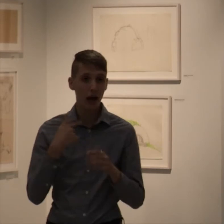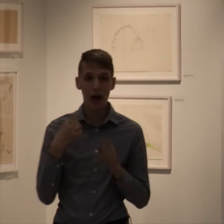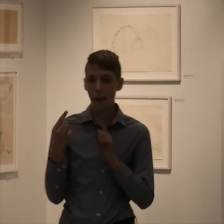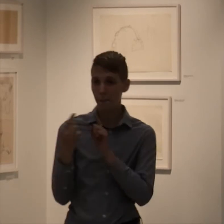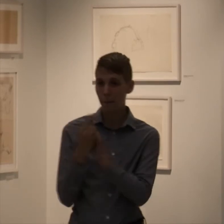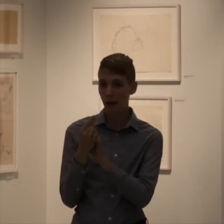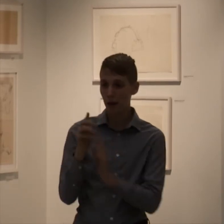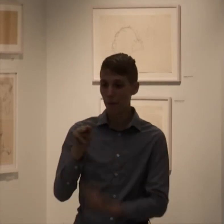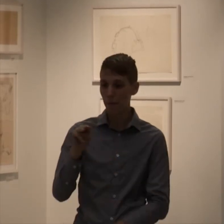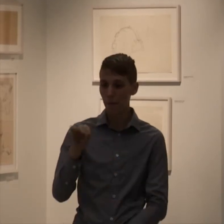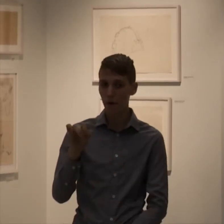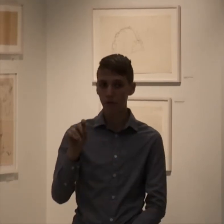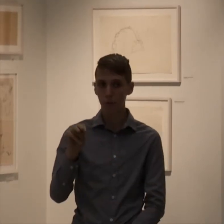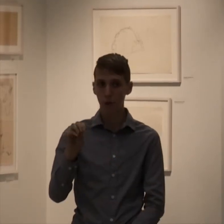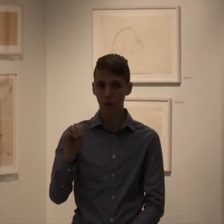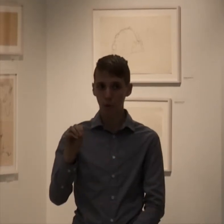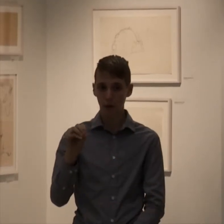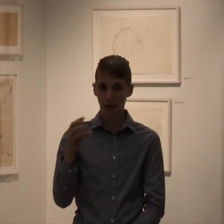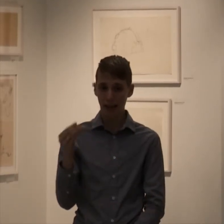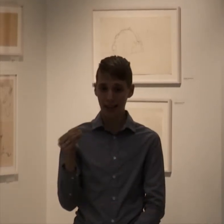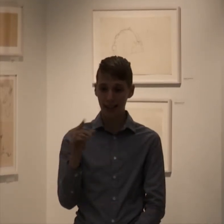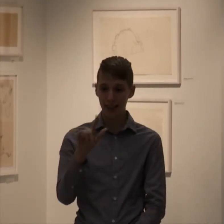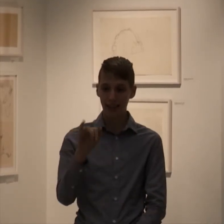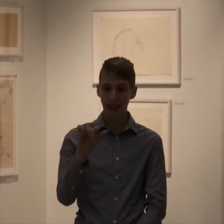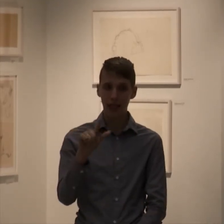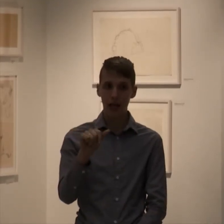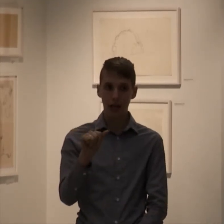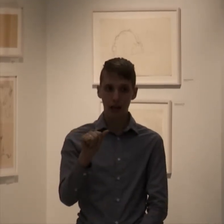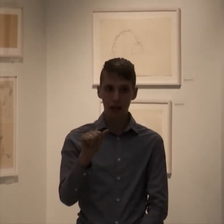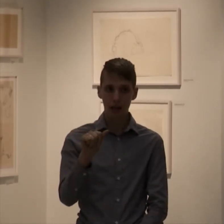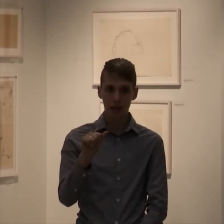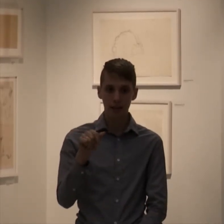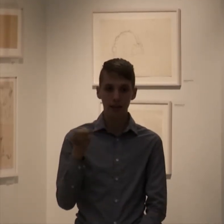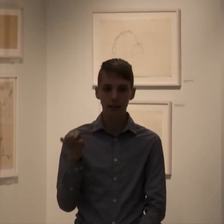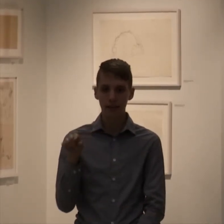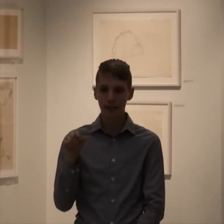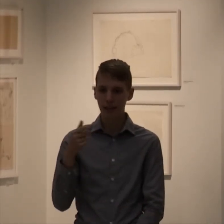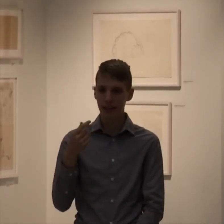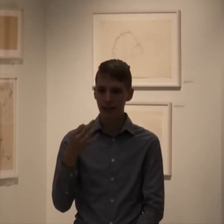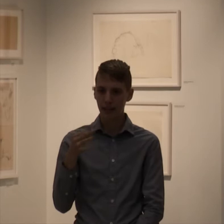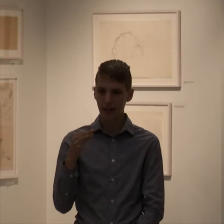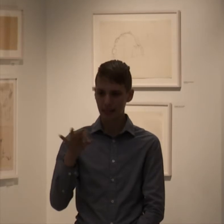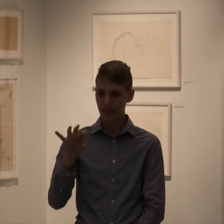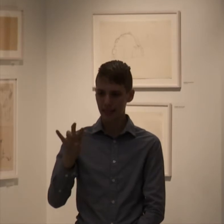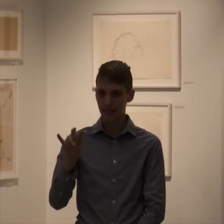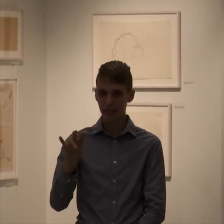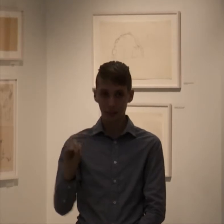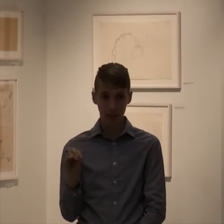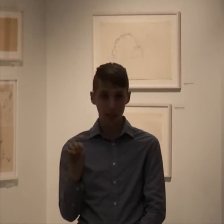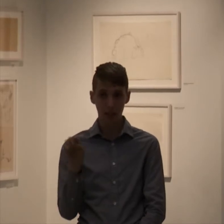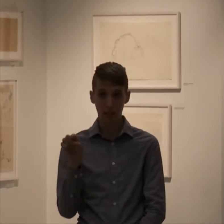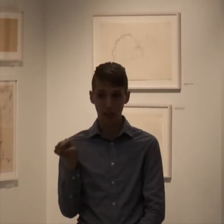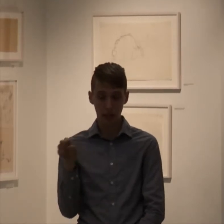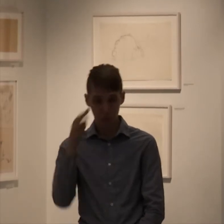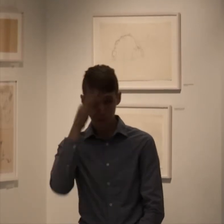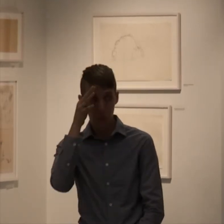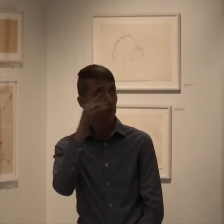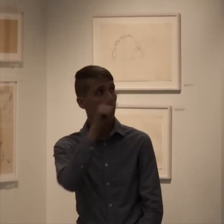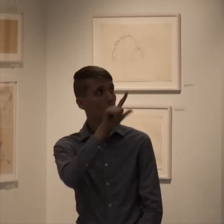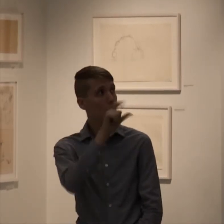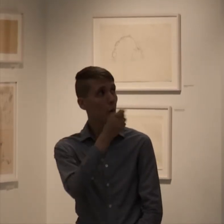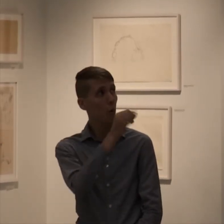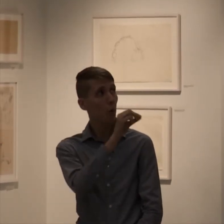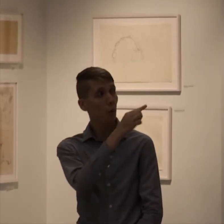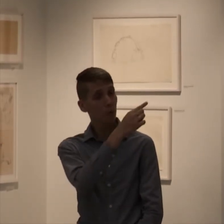Lella around that time. And in 1970, Massimo did our logo, which you can see up